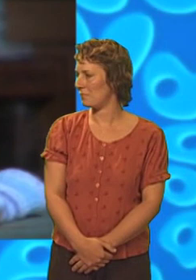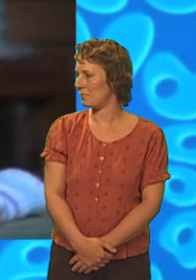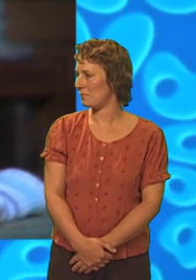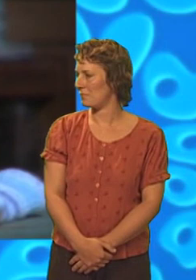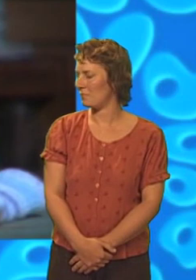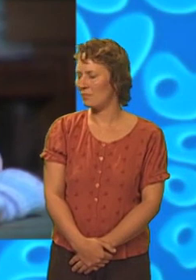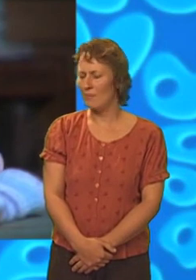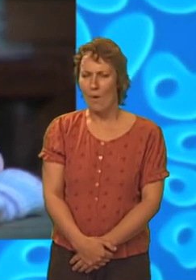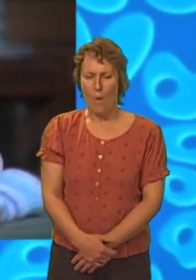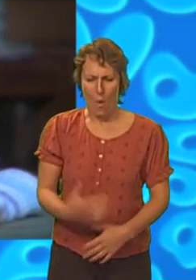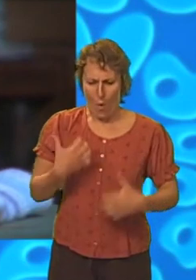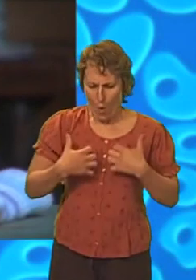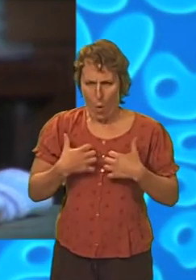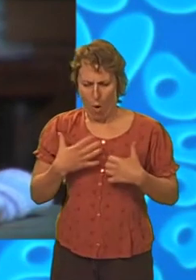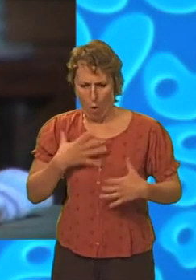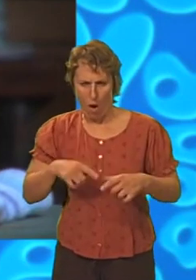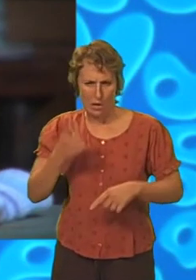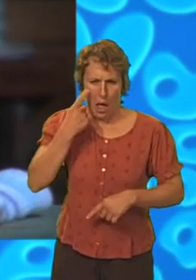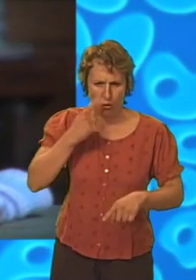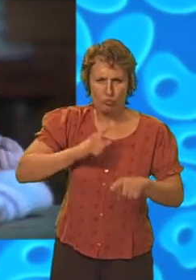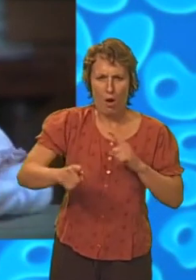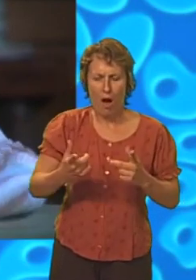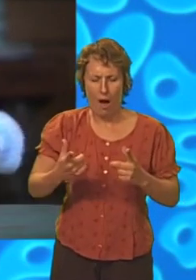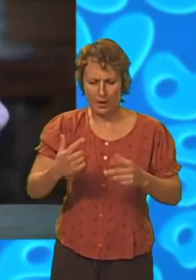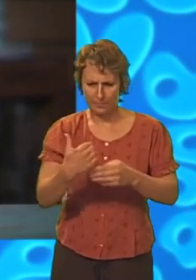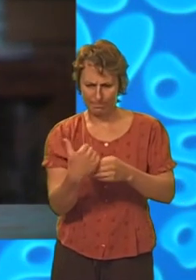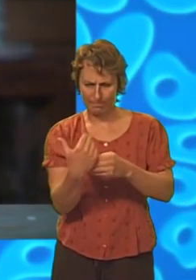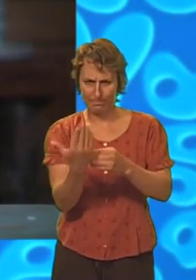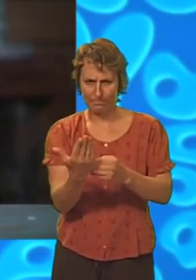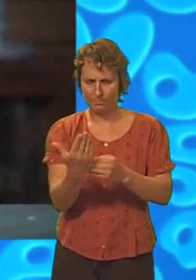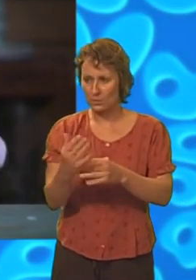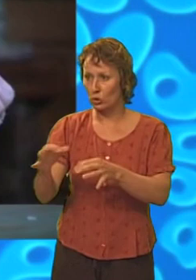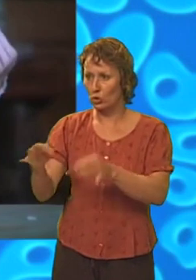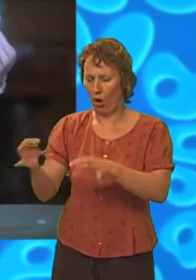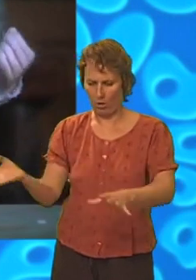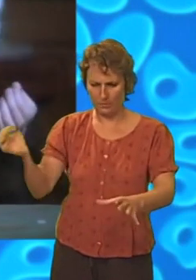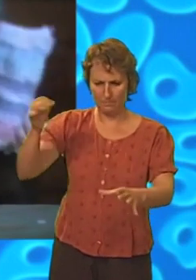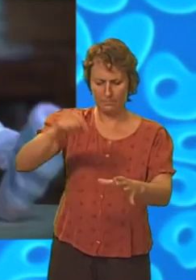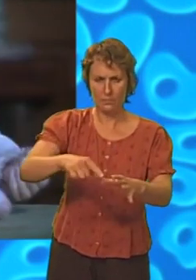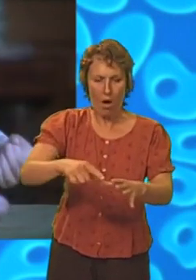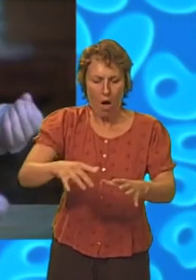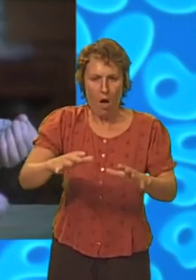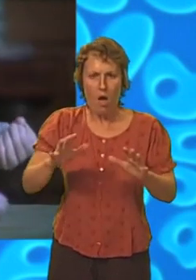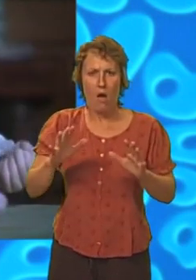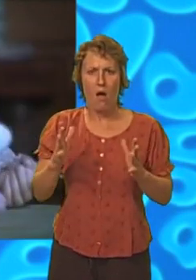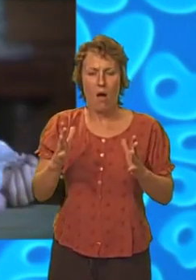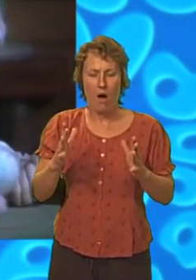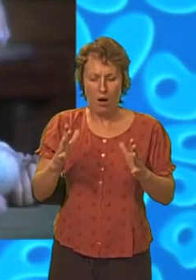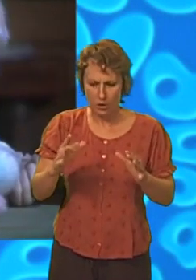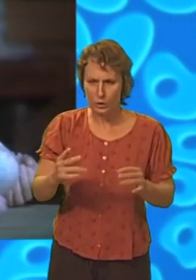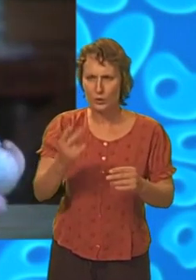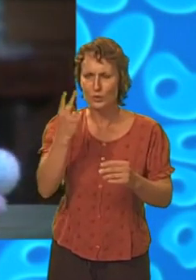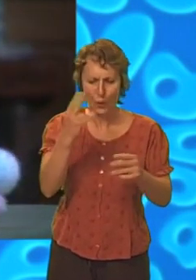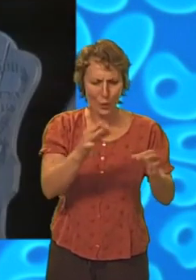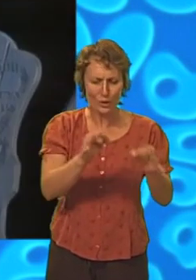He couldn't wait to try it out. He opened the lid and put in his sock. Suddenly, it became